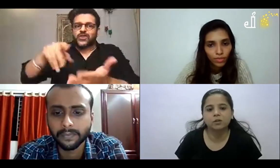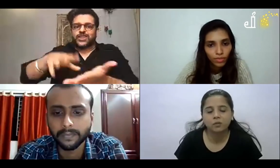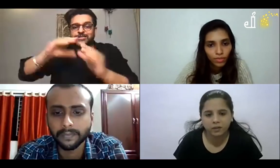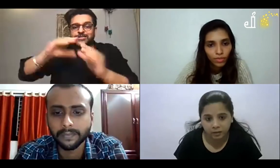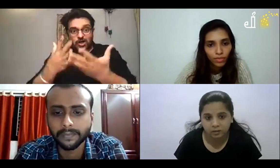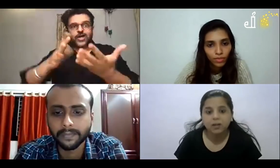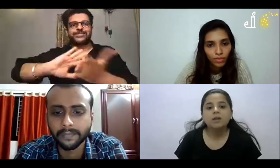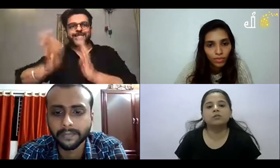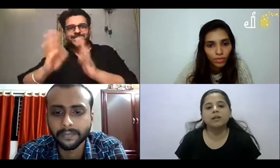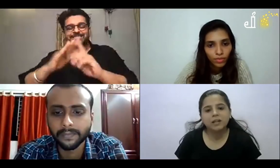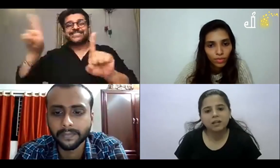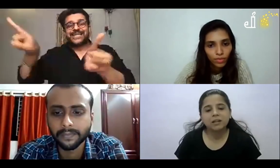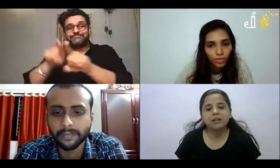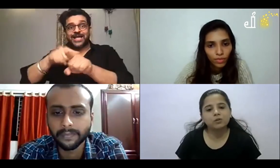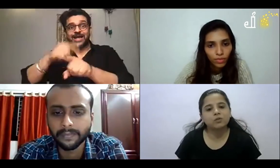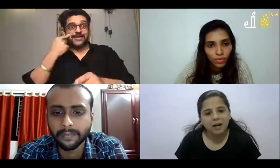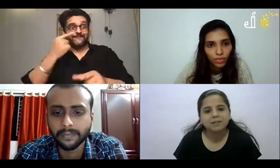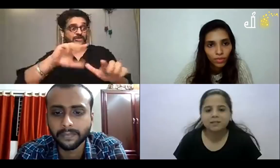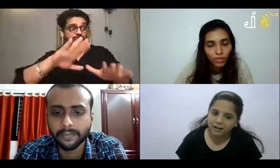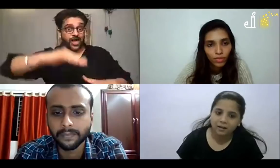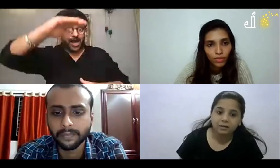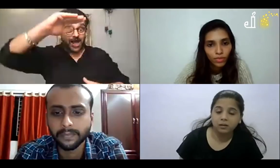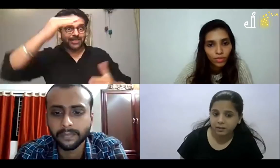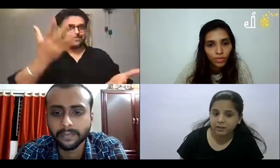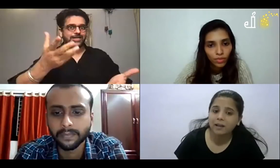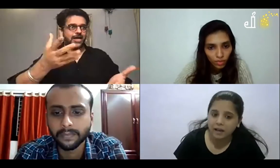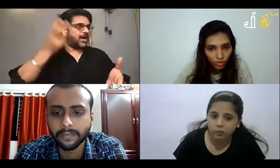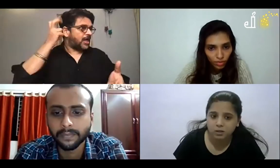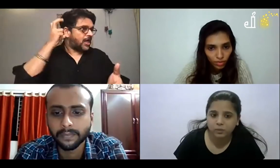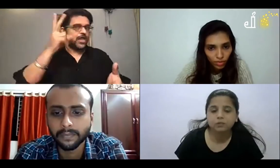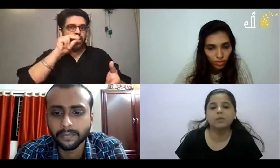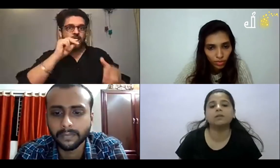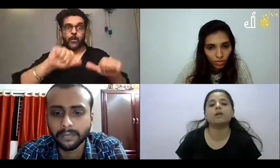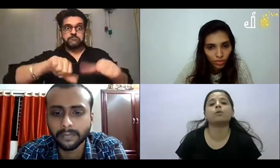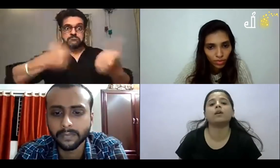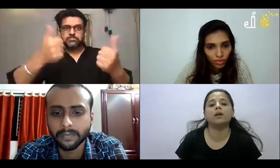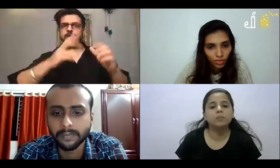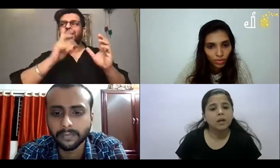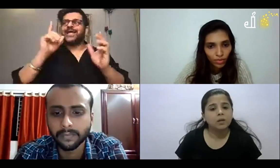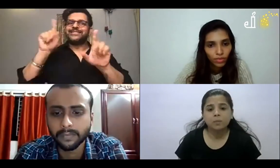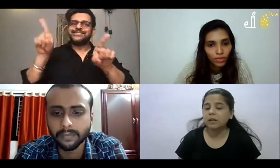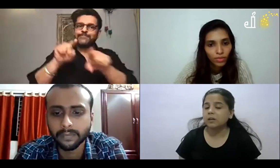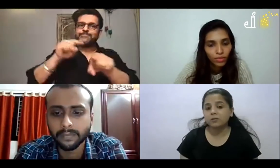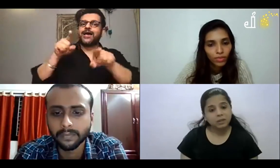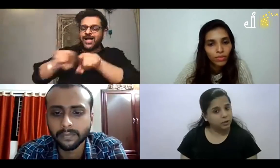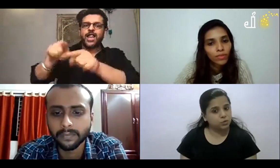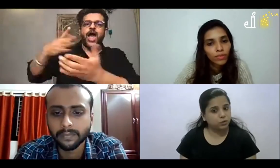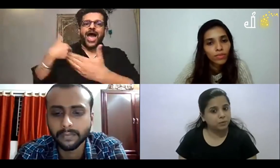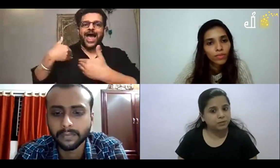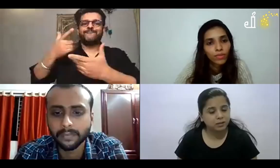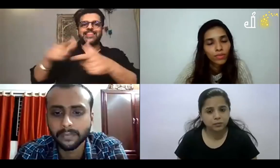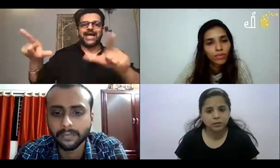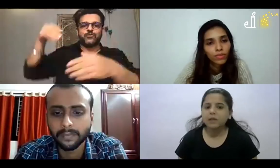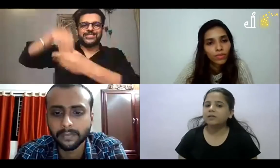conflicting over here. So I think they need to start learning sign language as well. So when they are growing up, maybe if the speech